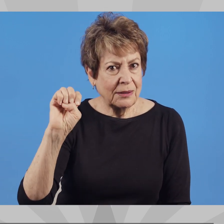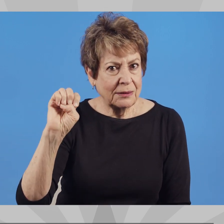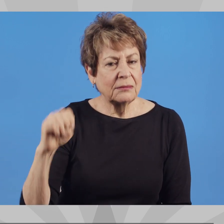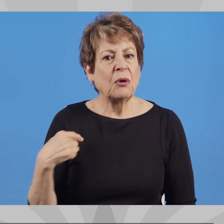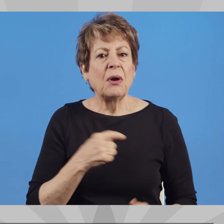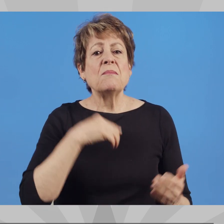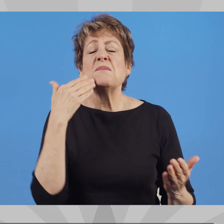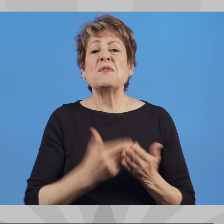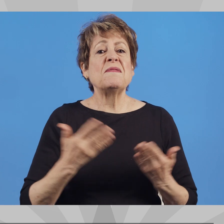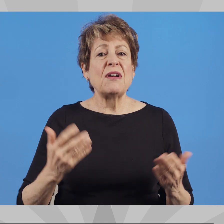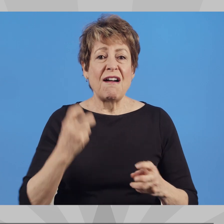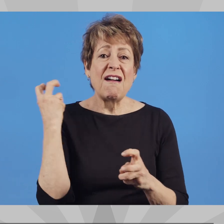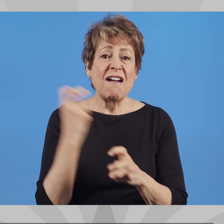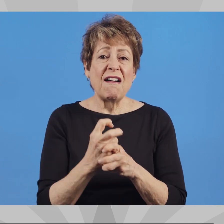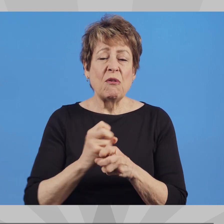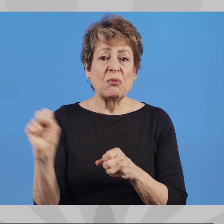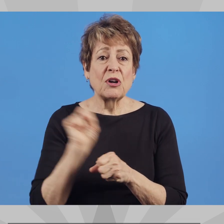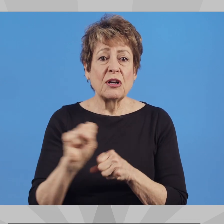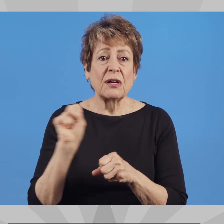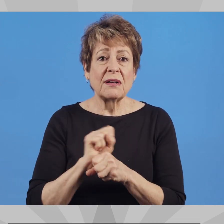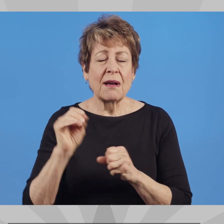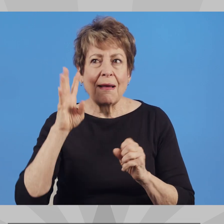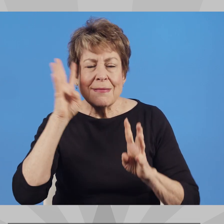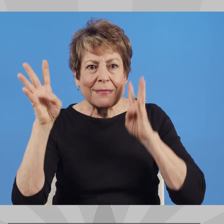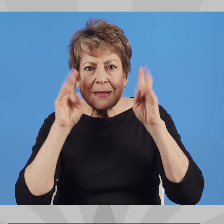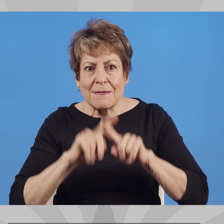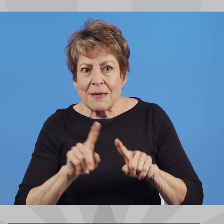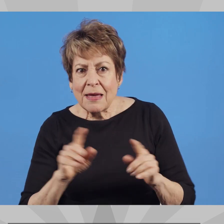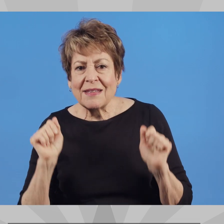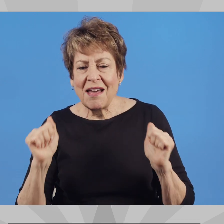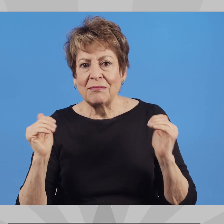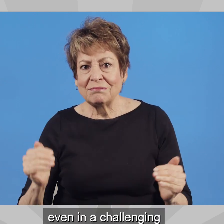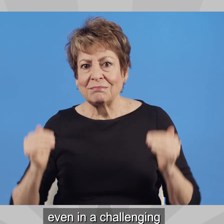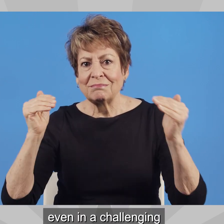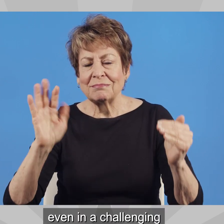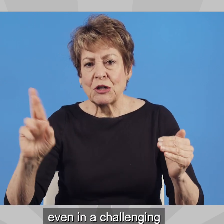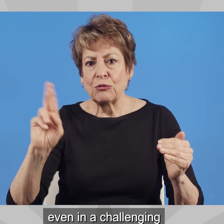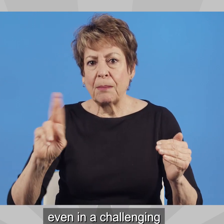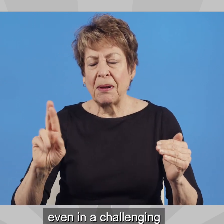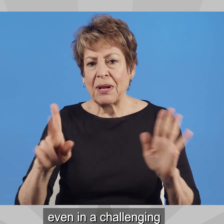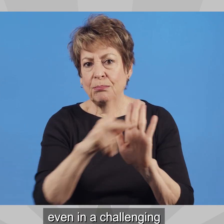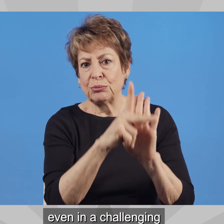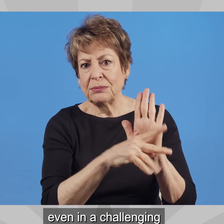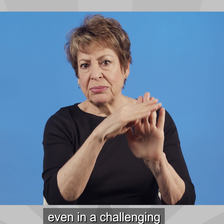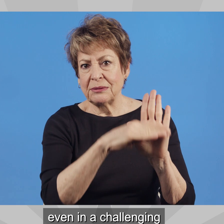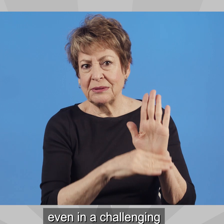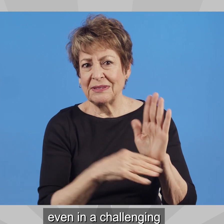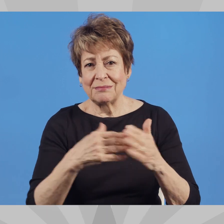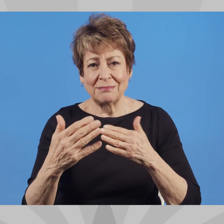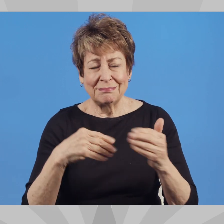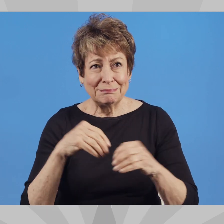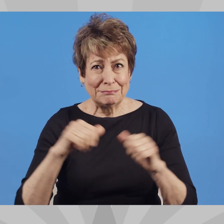We proved that hard work and creativity can advance Republican principles even in a challenging partisan